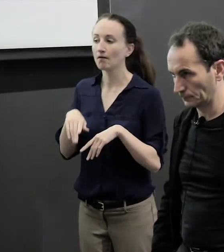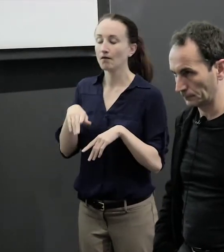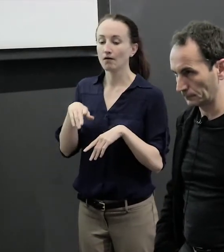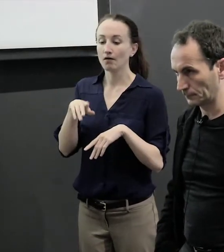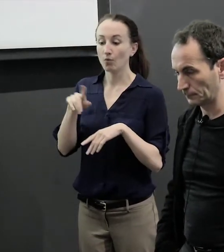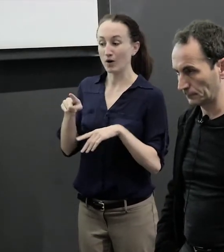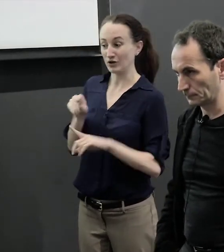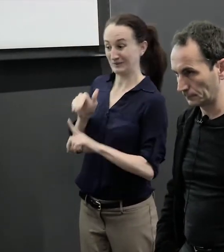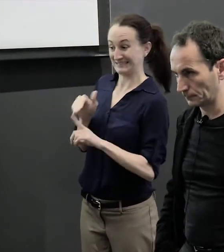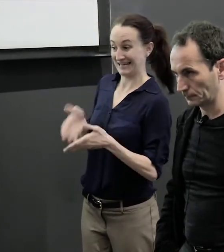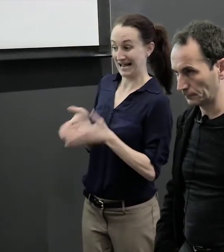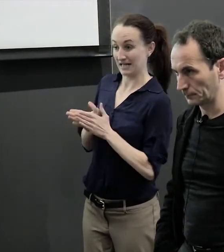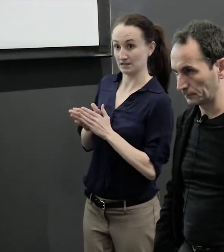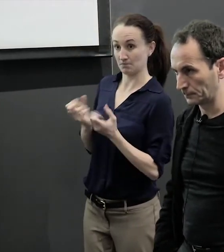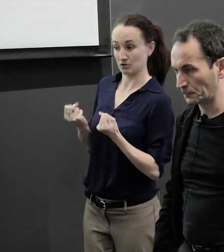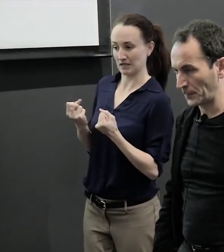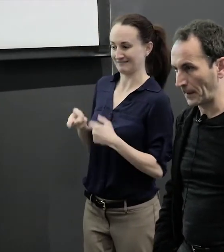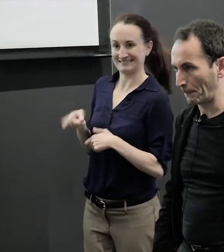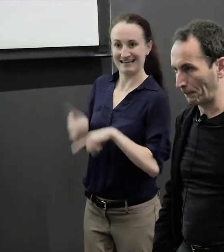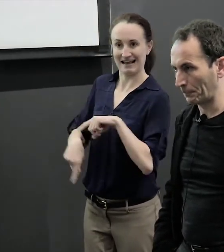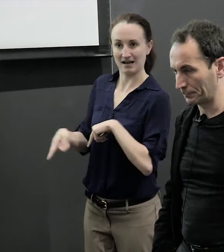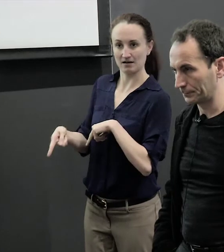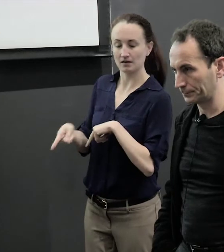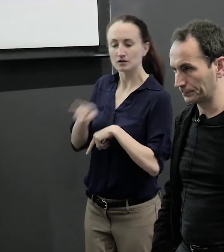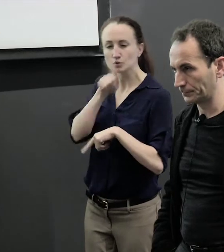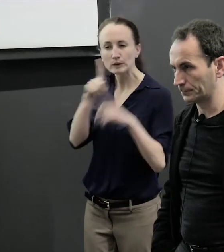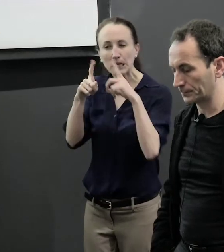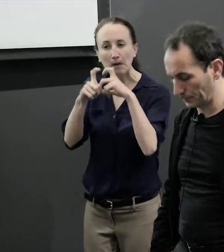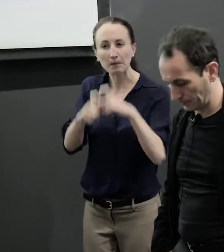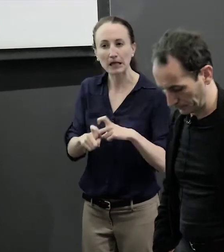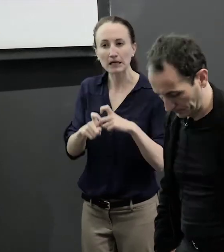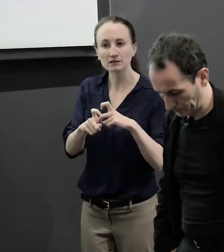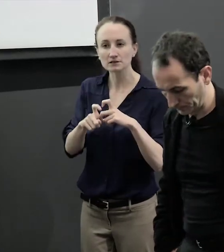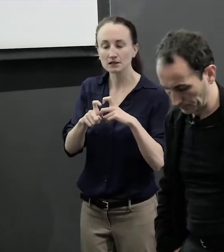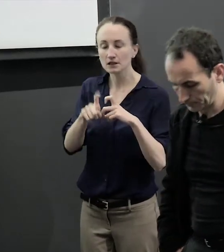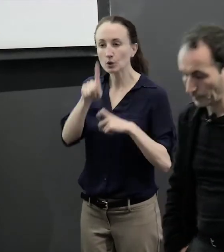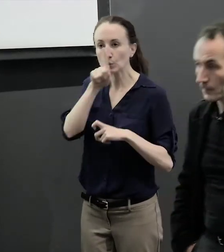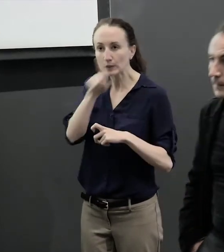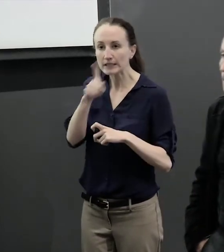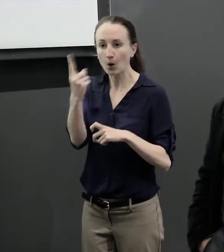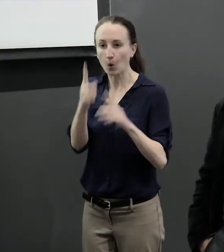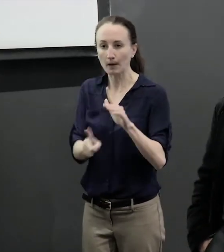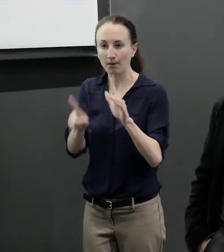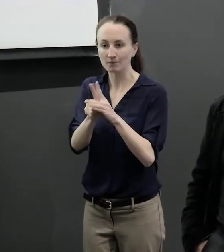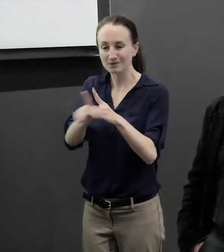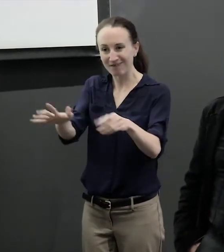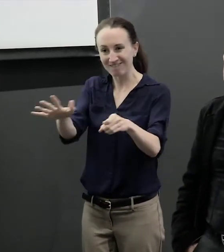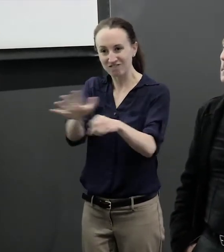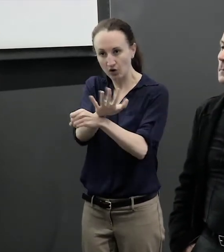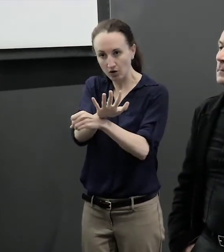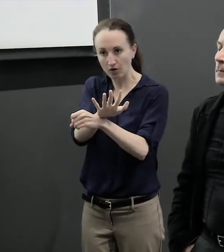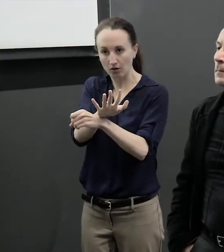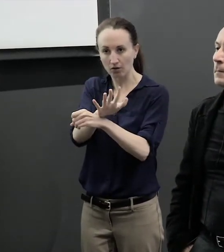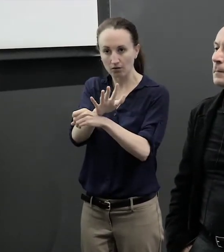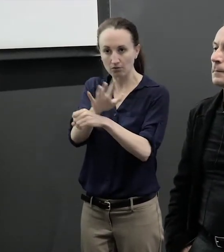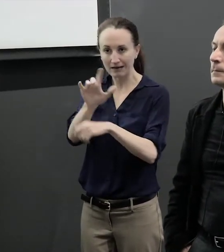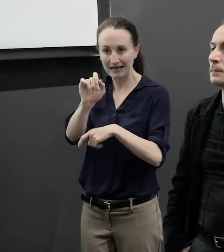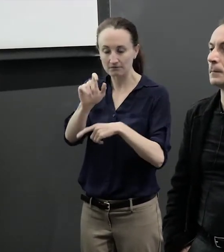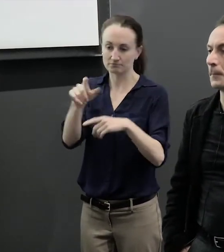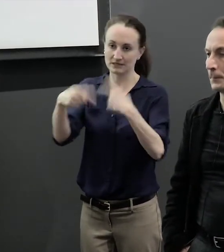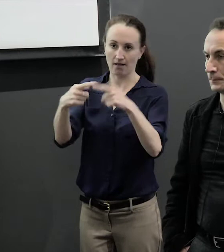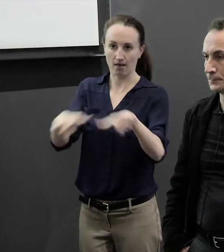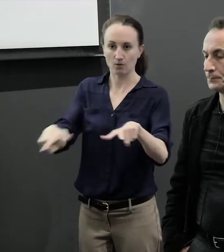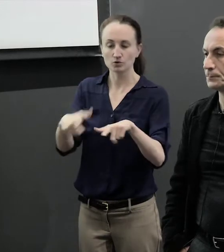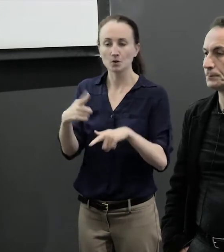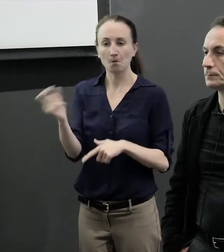events. It's really a complex grammatical phenomenon only available in a full sign language. So I was wondering your thoughts, I guess,